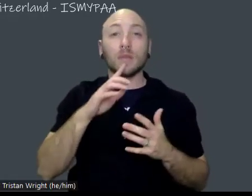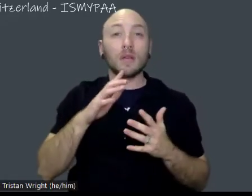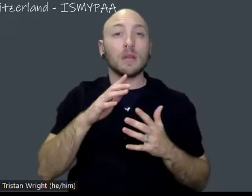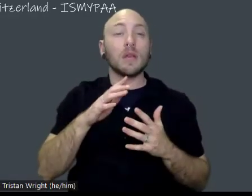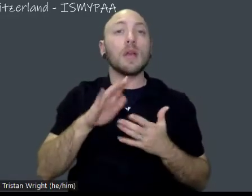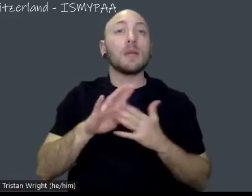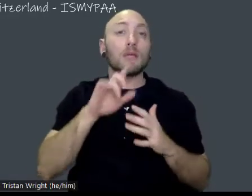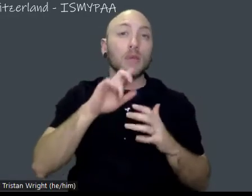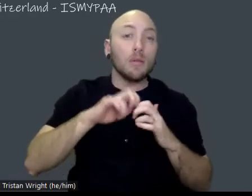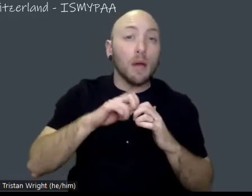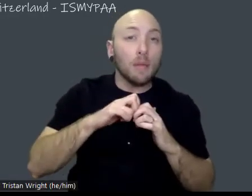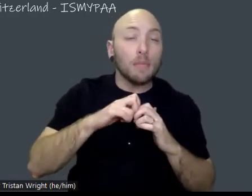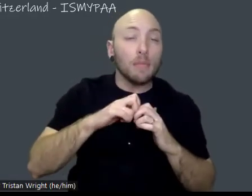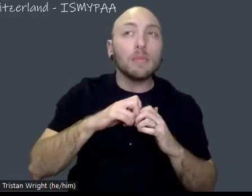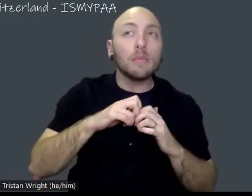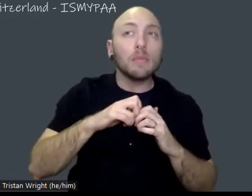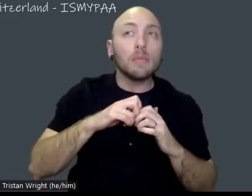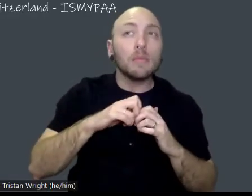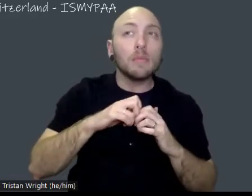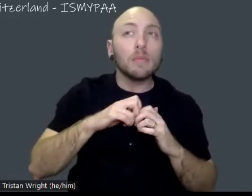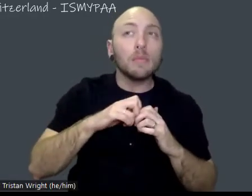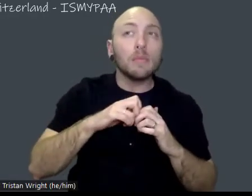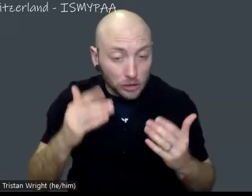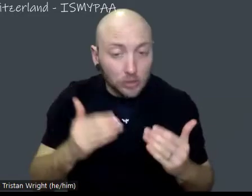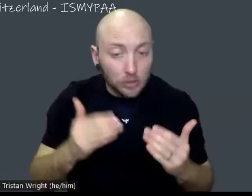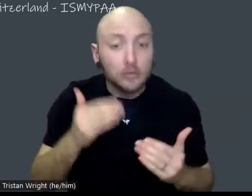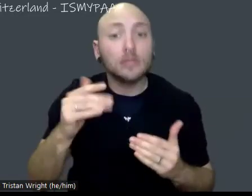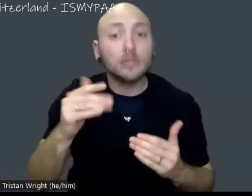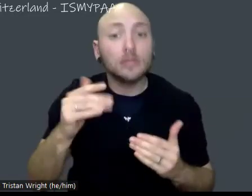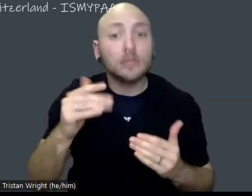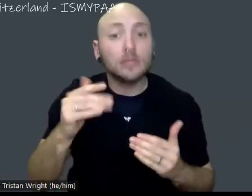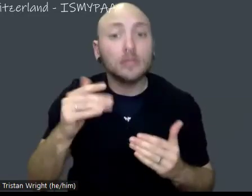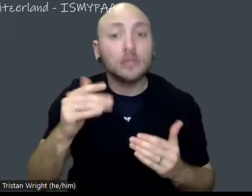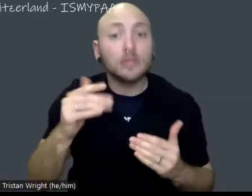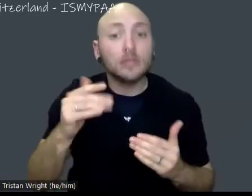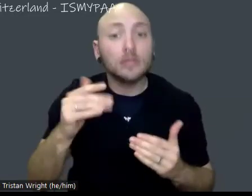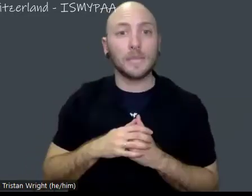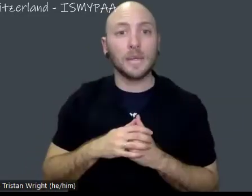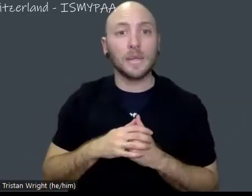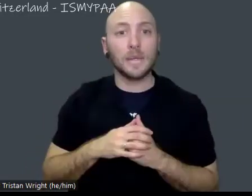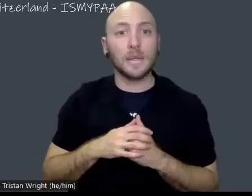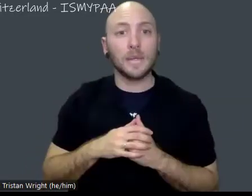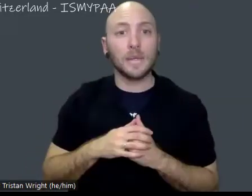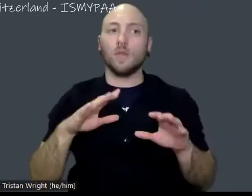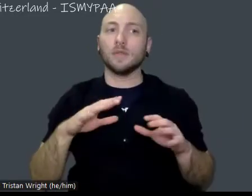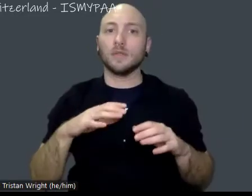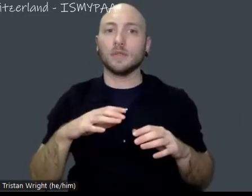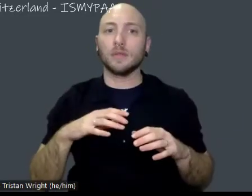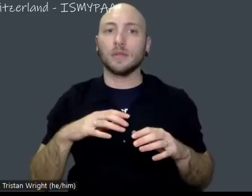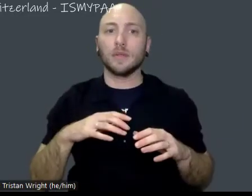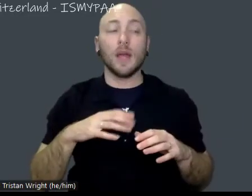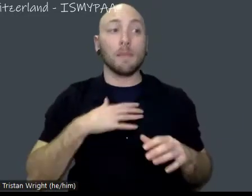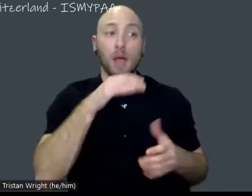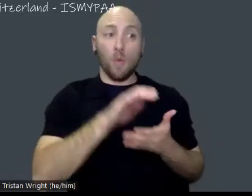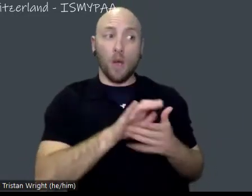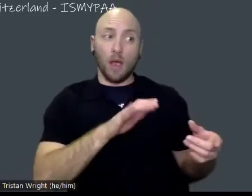job. I changed place for living with my wife. We were married at the